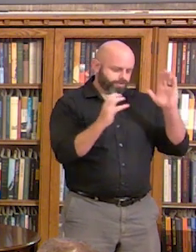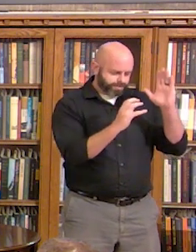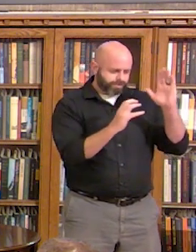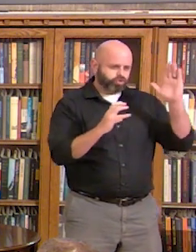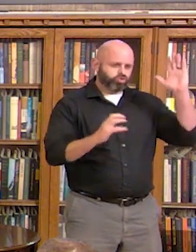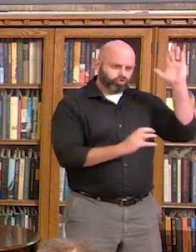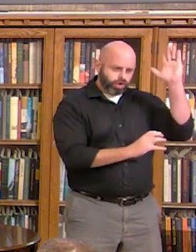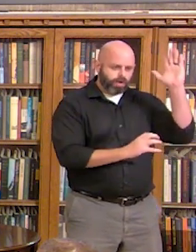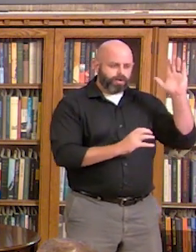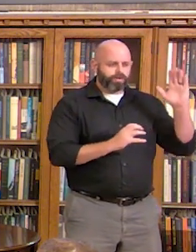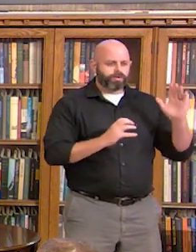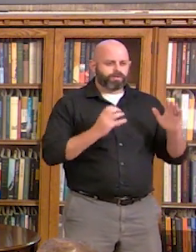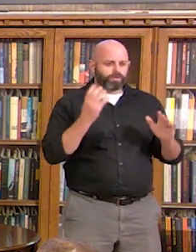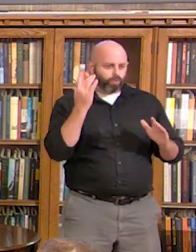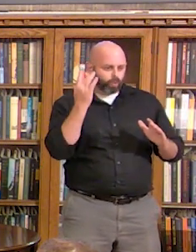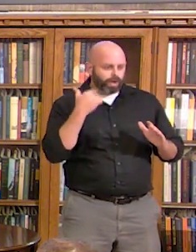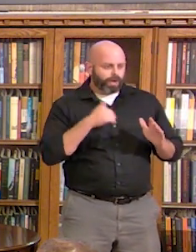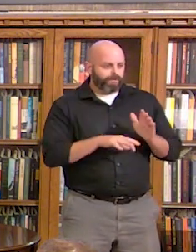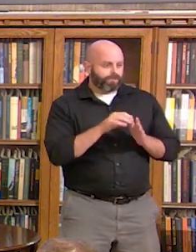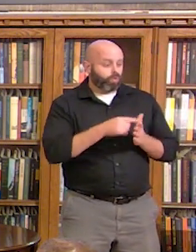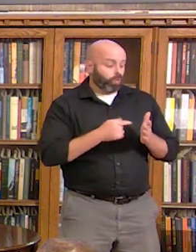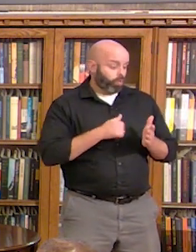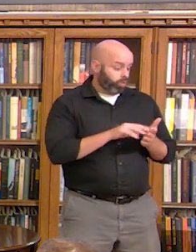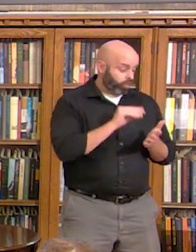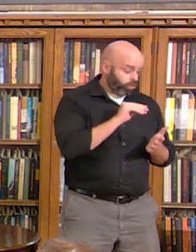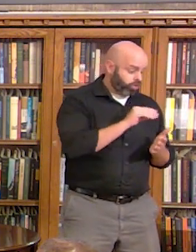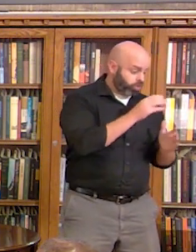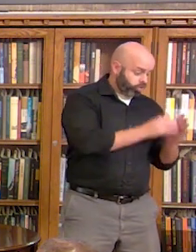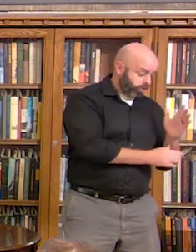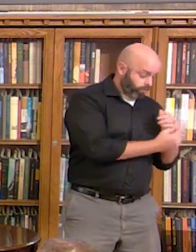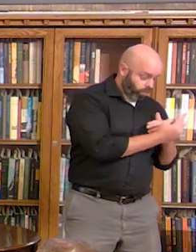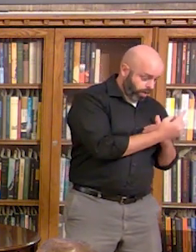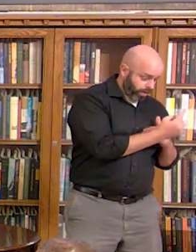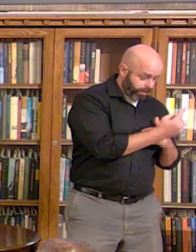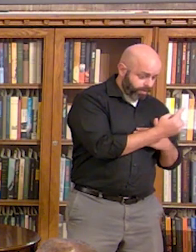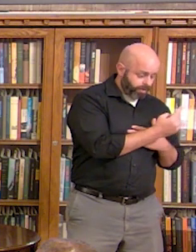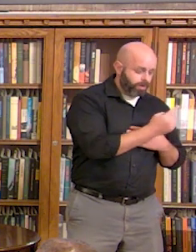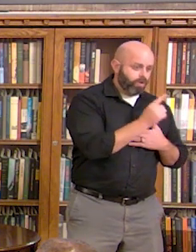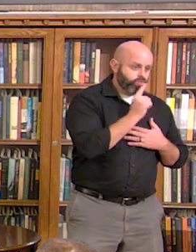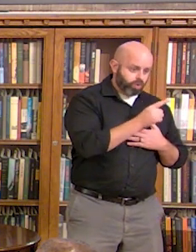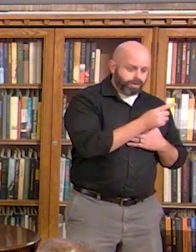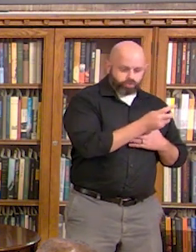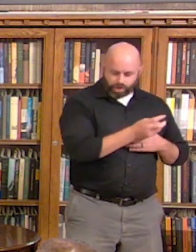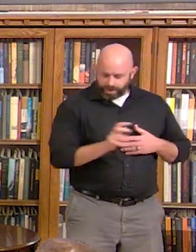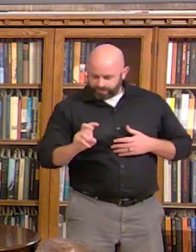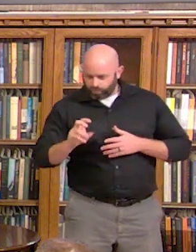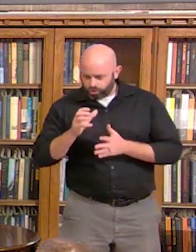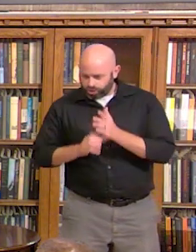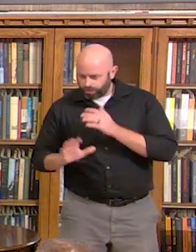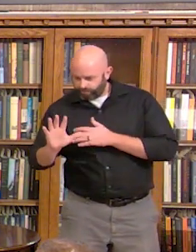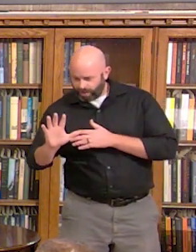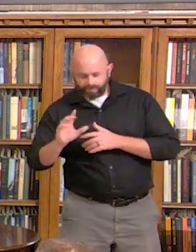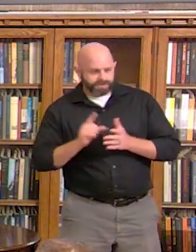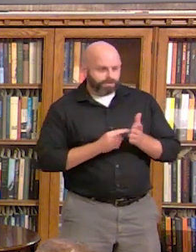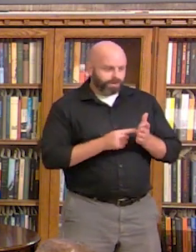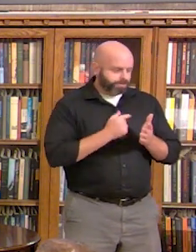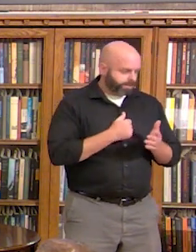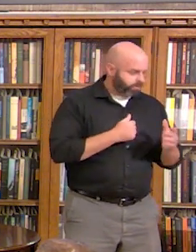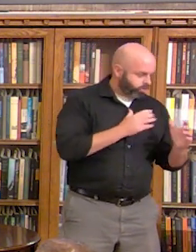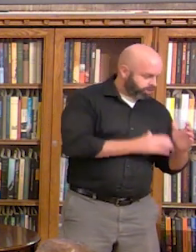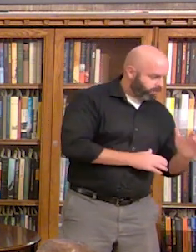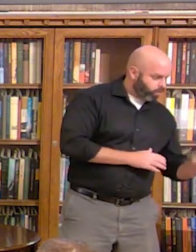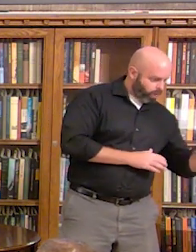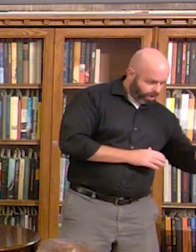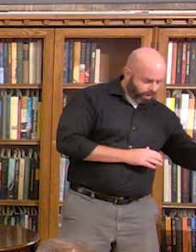find that what we learn in chapter one you know really transferred to chapter five so I sometimes don't assign the